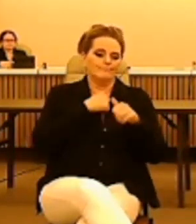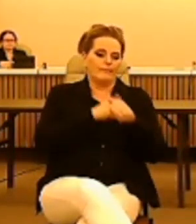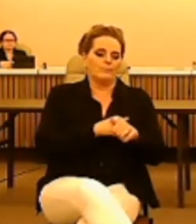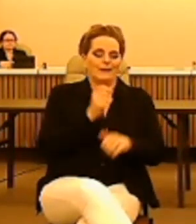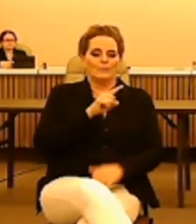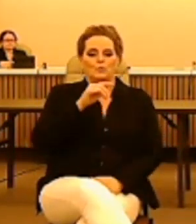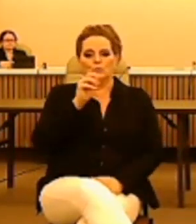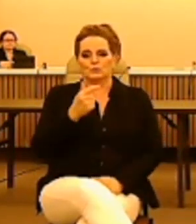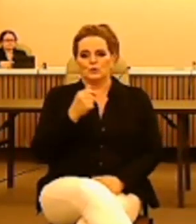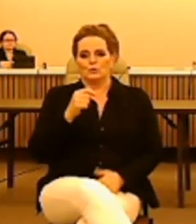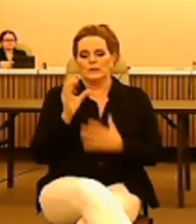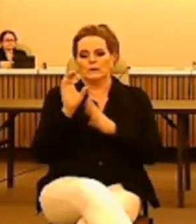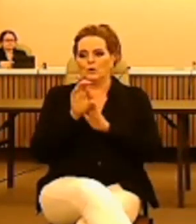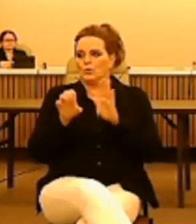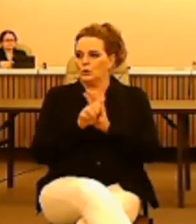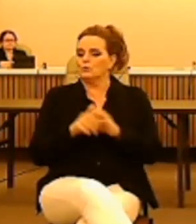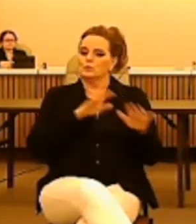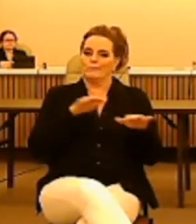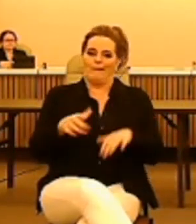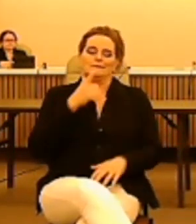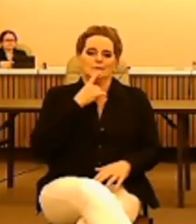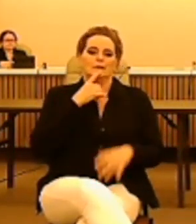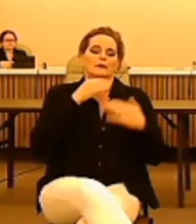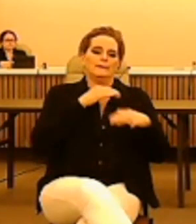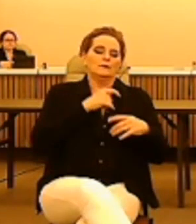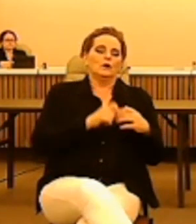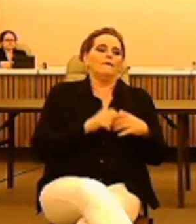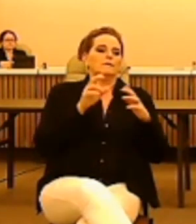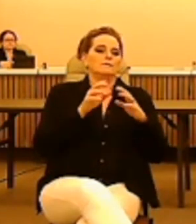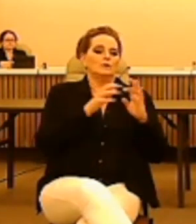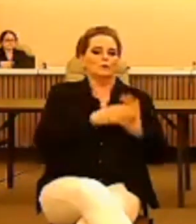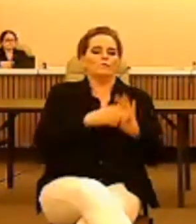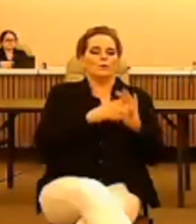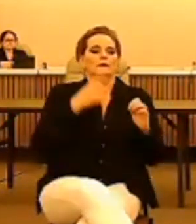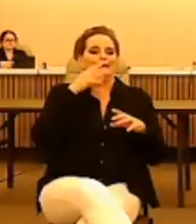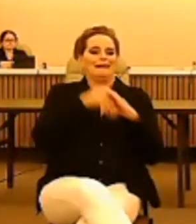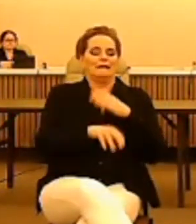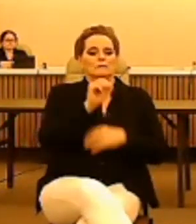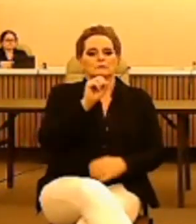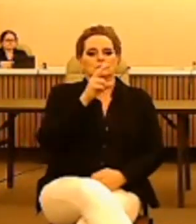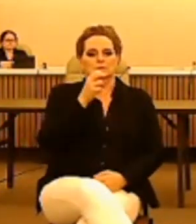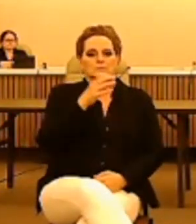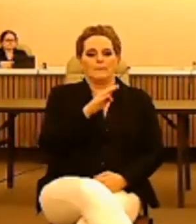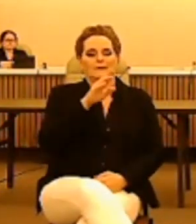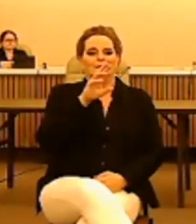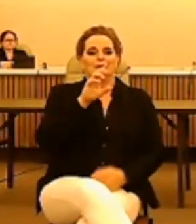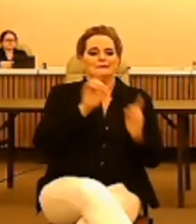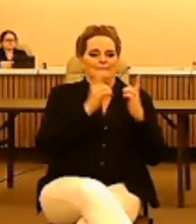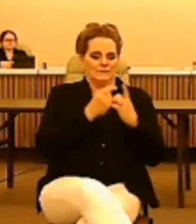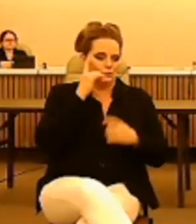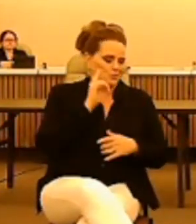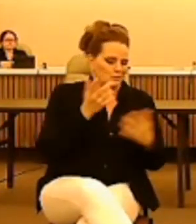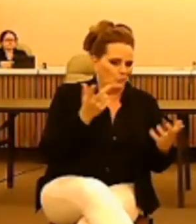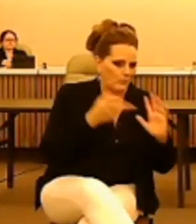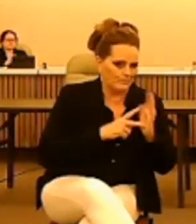to relaxing limitations on uniformity of dwelling types in a subdivision. Second. So again, what that just